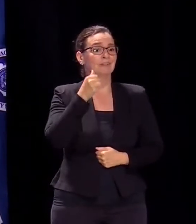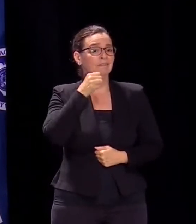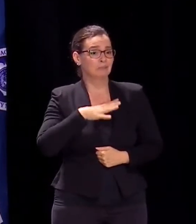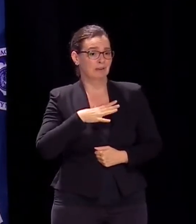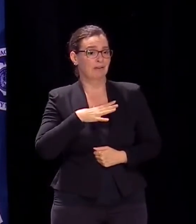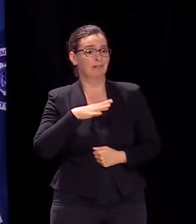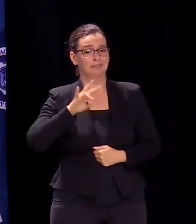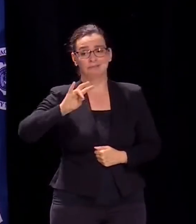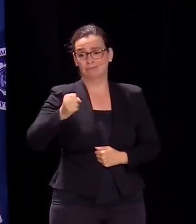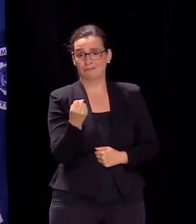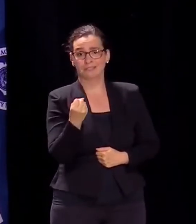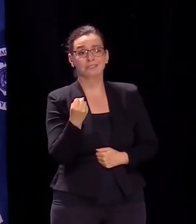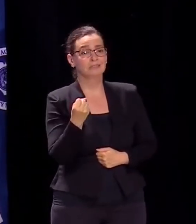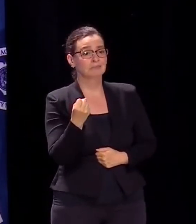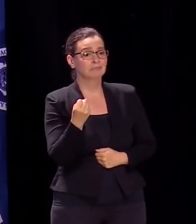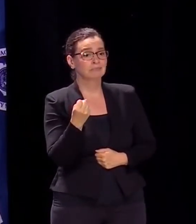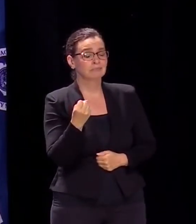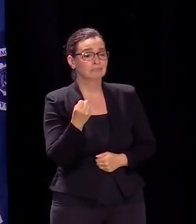her 70s.